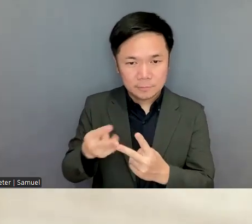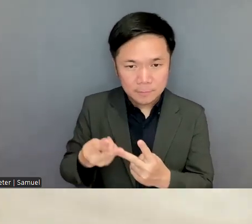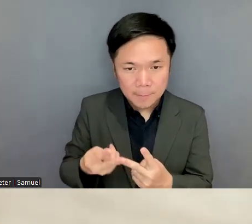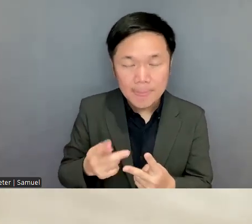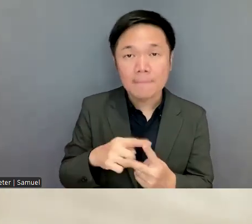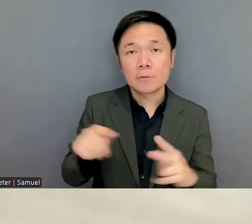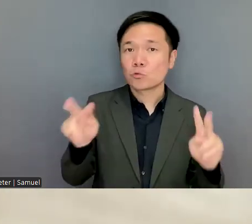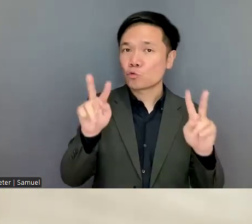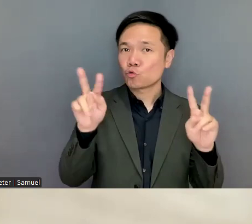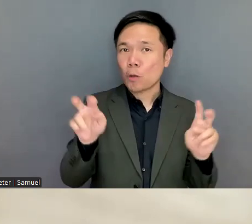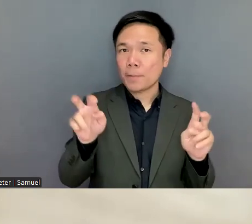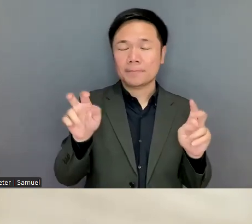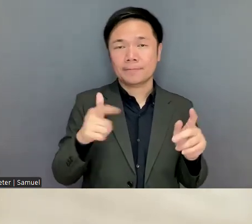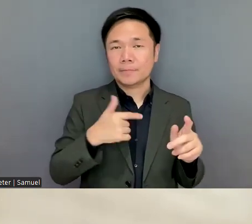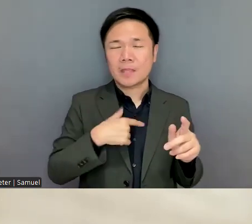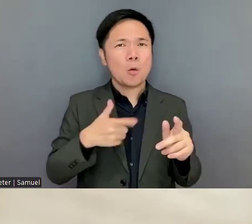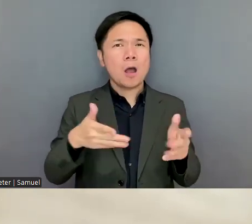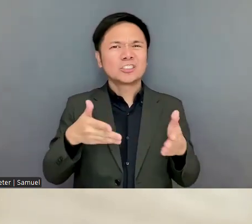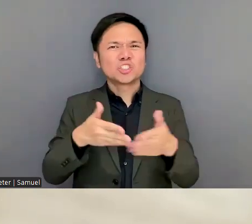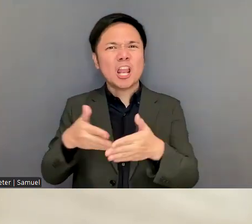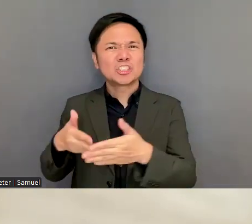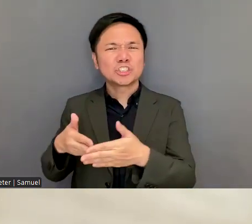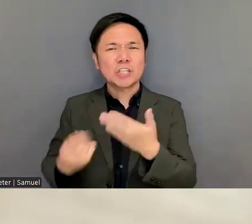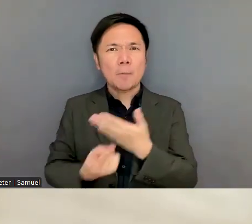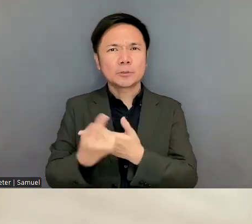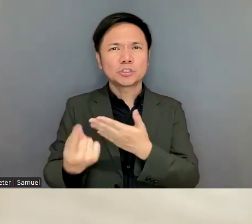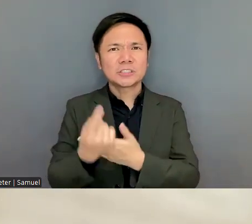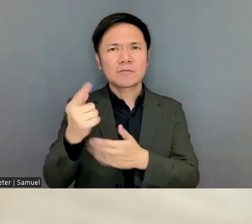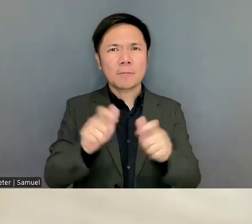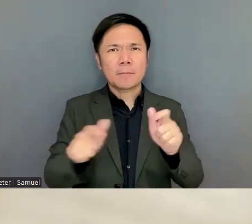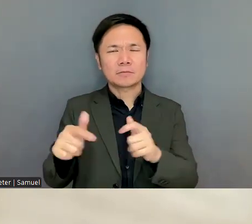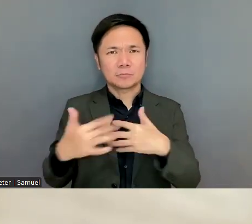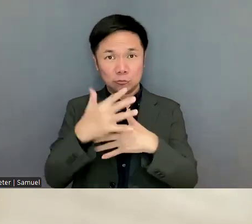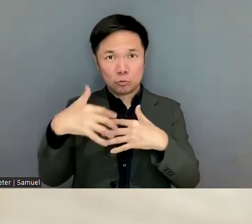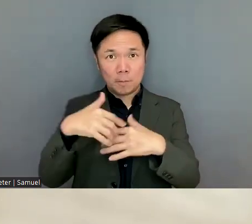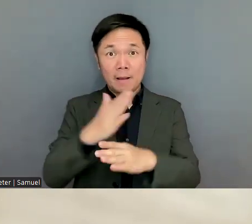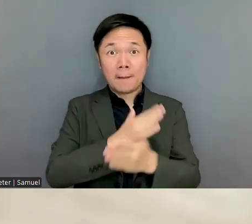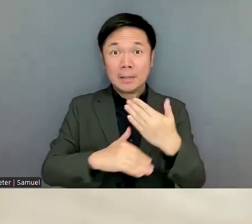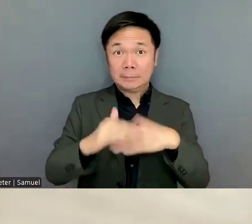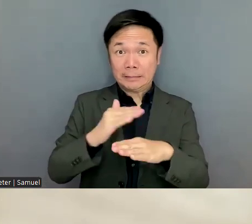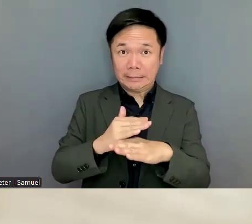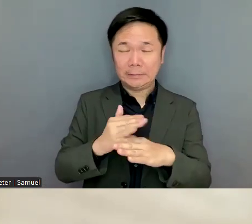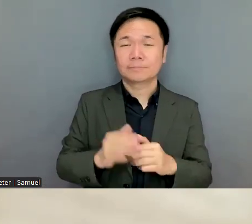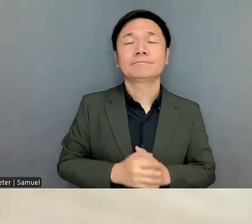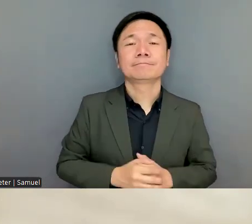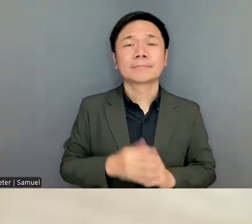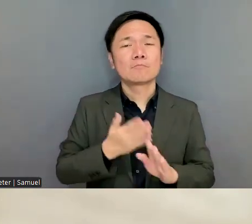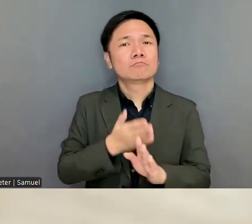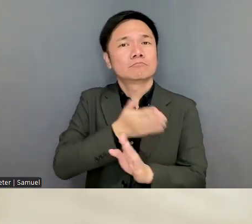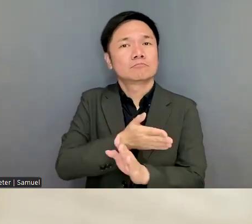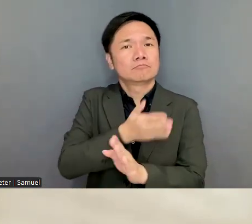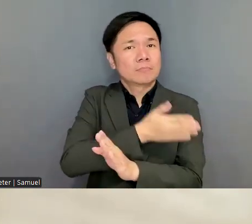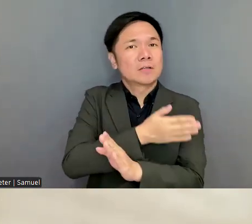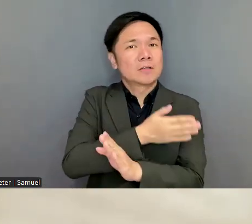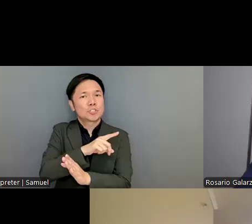talking about also challenges and opportunities for indigenous persons with disabilities in previous GDS and